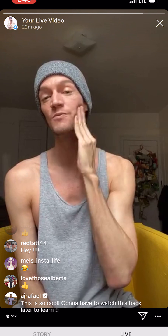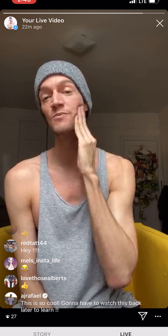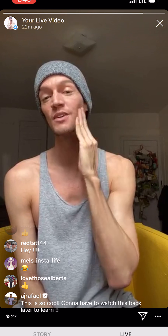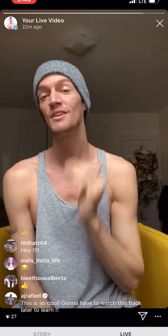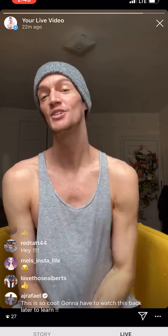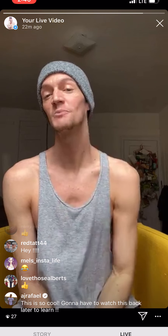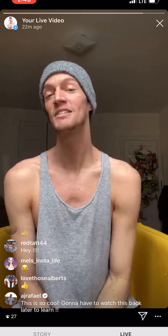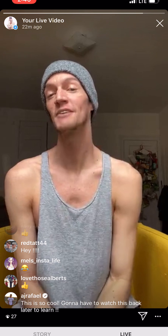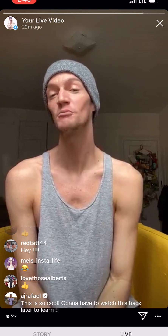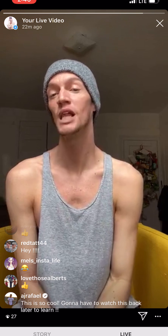Show me the sign for blush. Kiss.